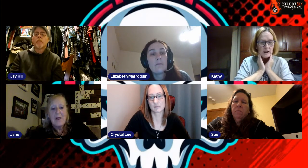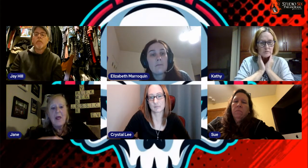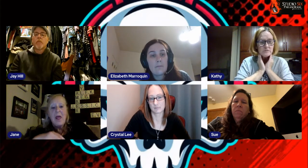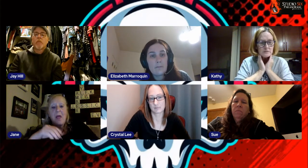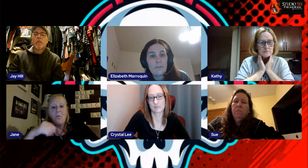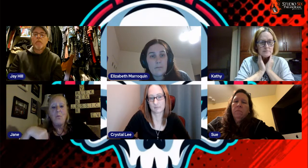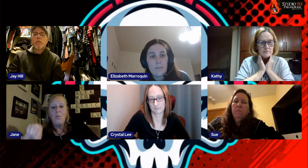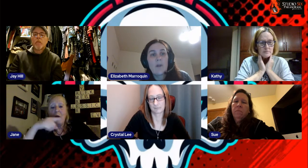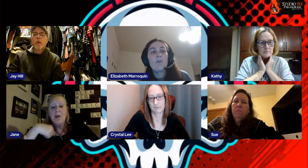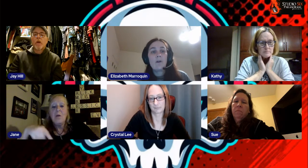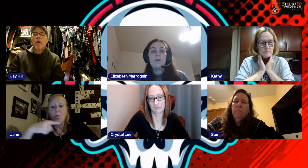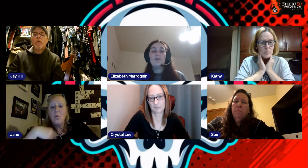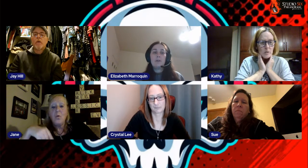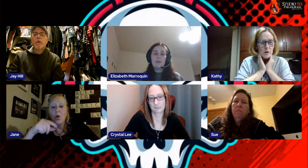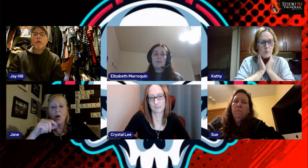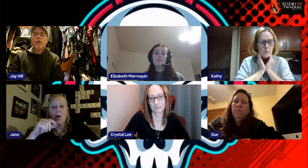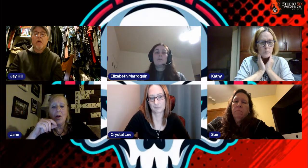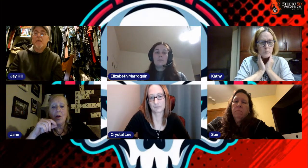Conjuring House.